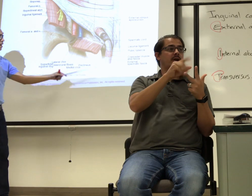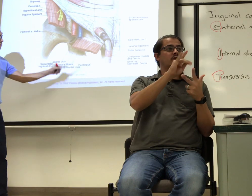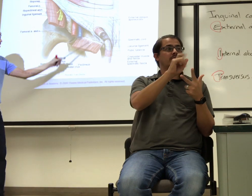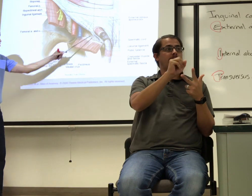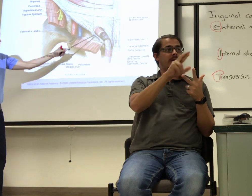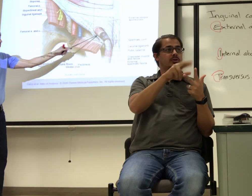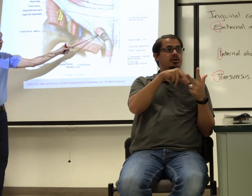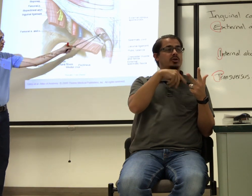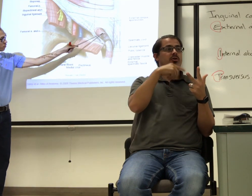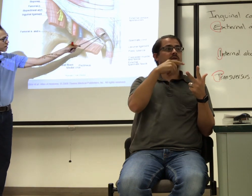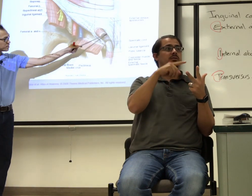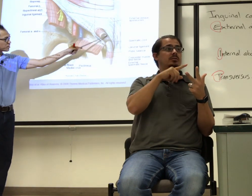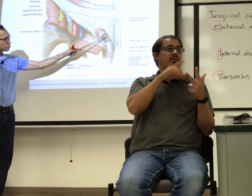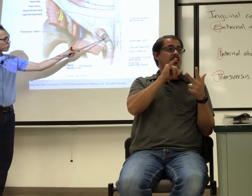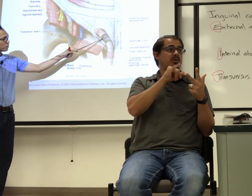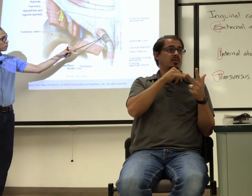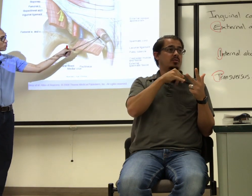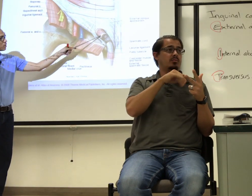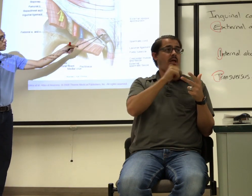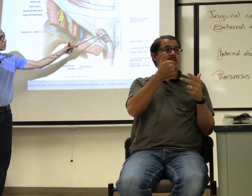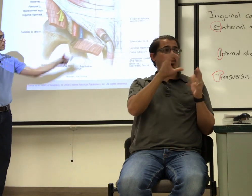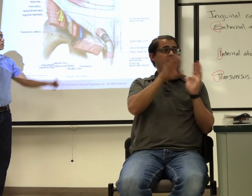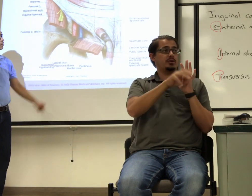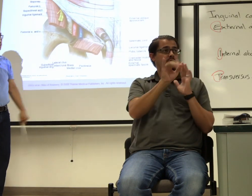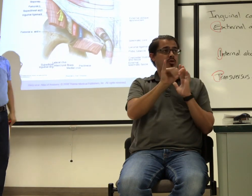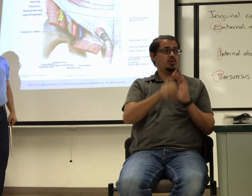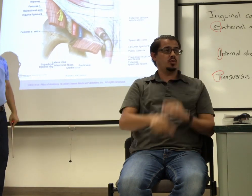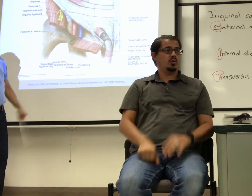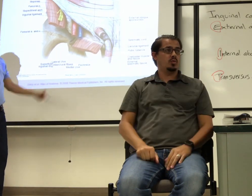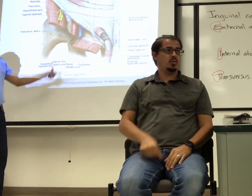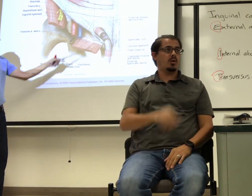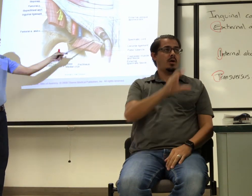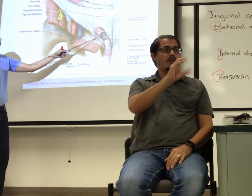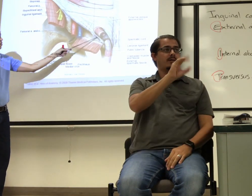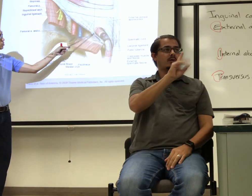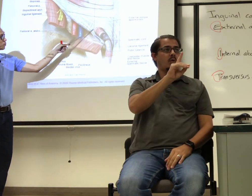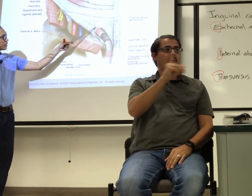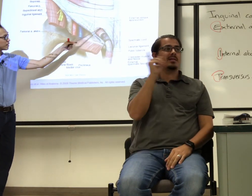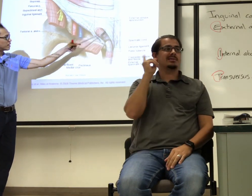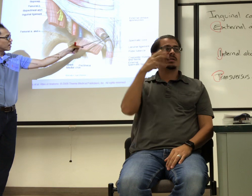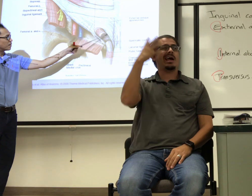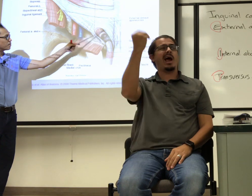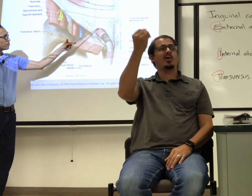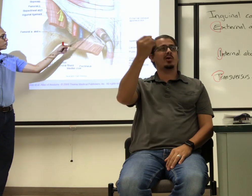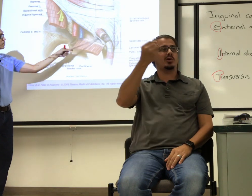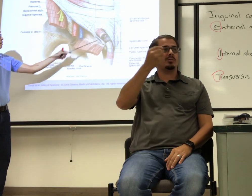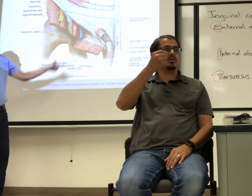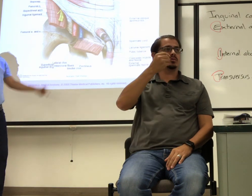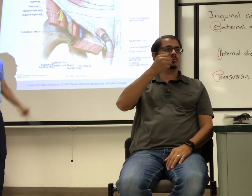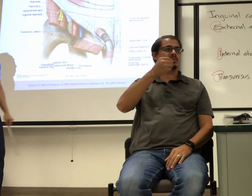internal spermatic fascia. They even give you a cross-sectional view of the cord. And this is the outermost opening, the